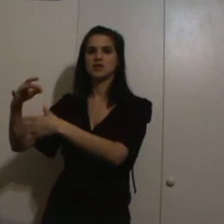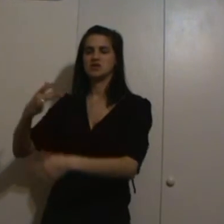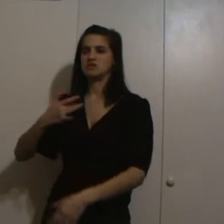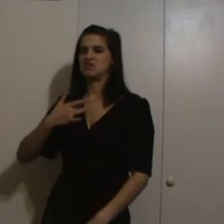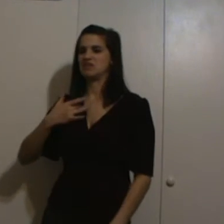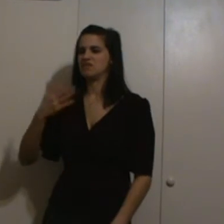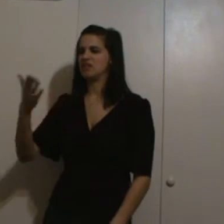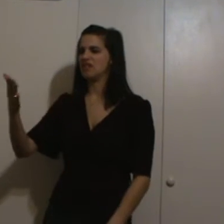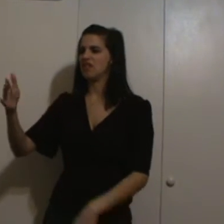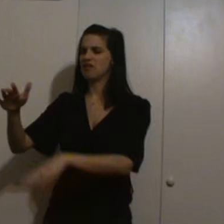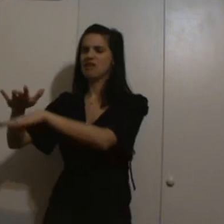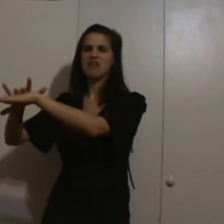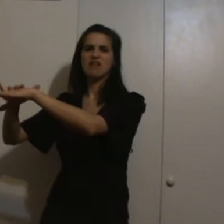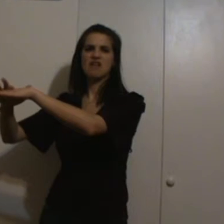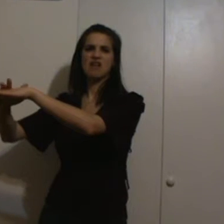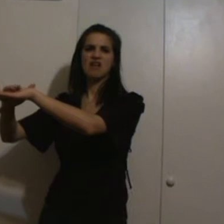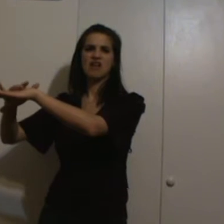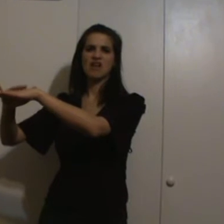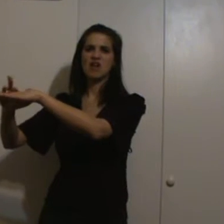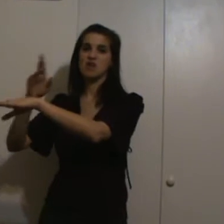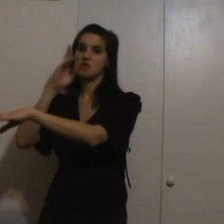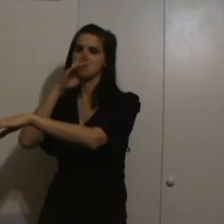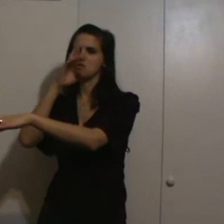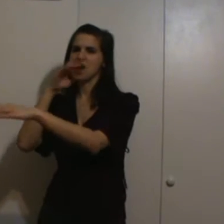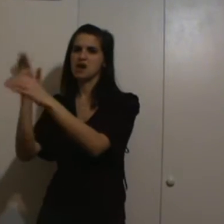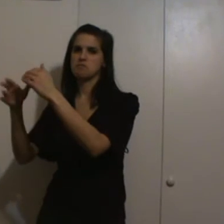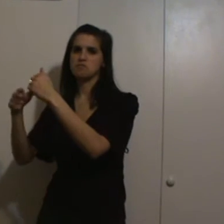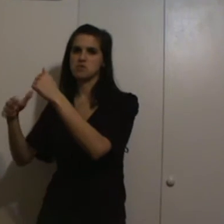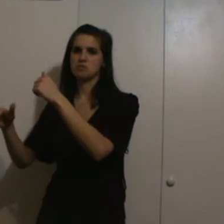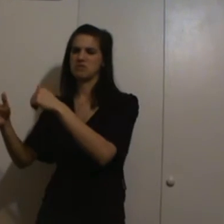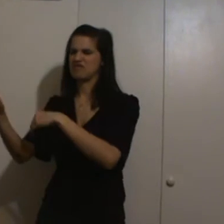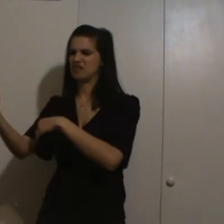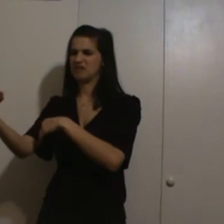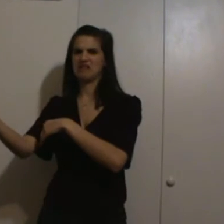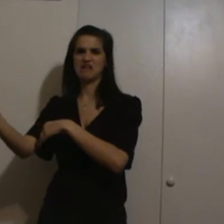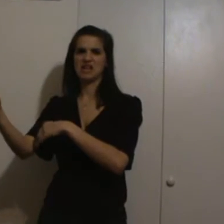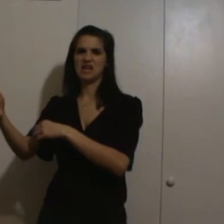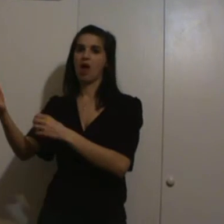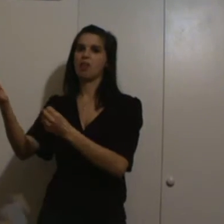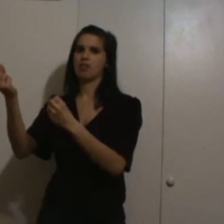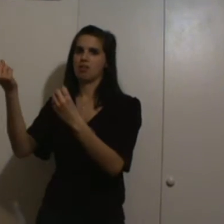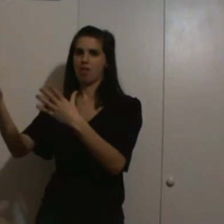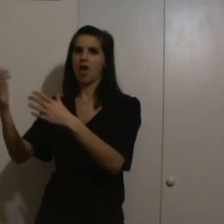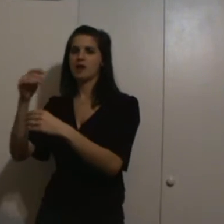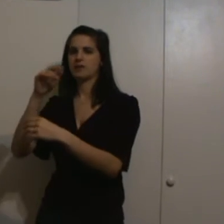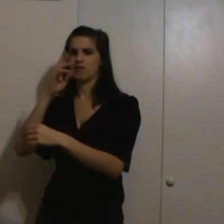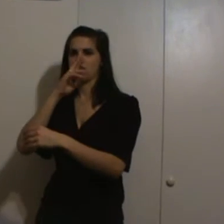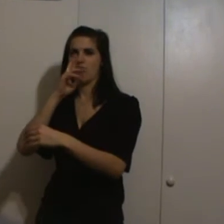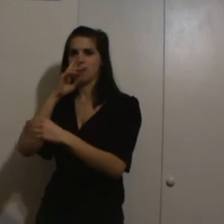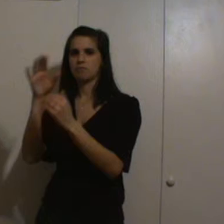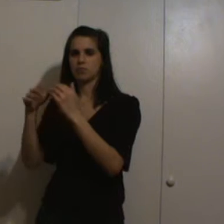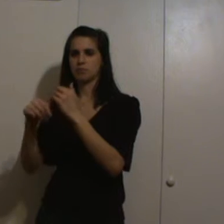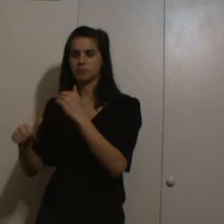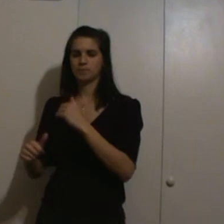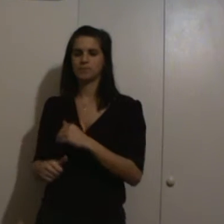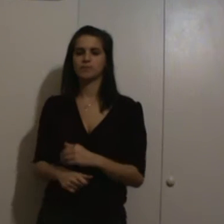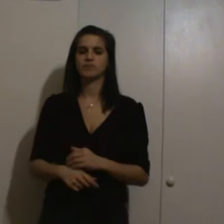dried dung of rats. These rats were nuisances, and the packers put